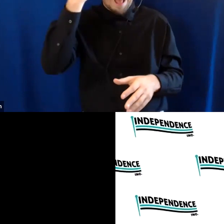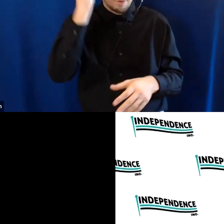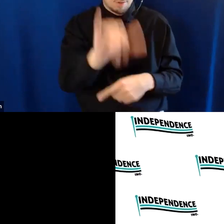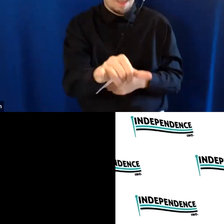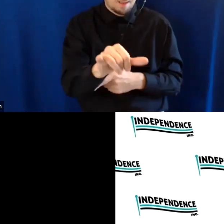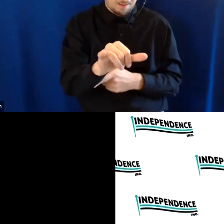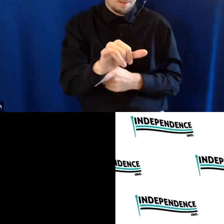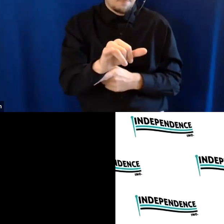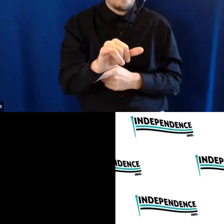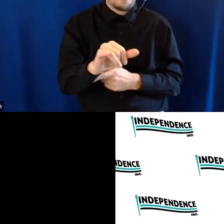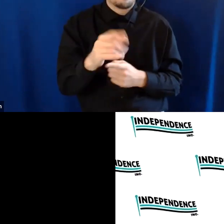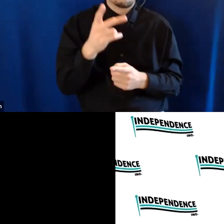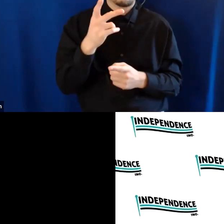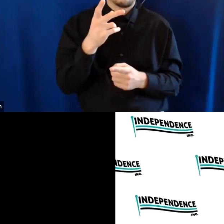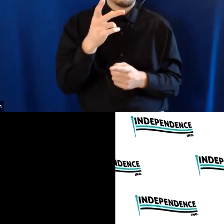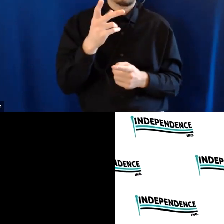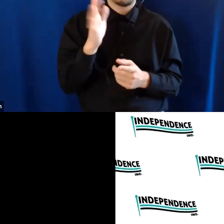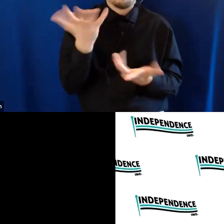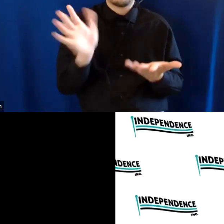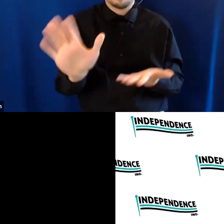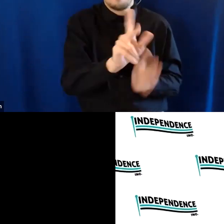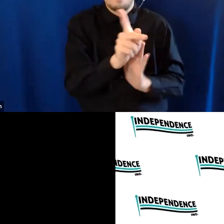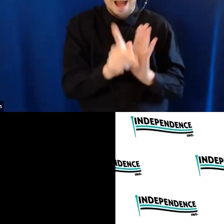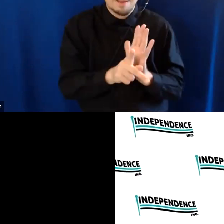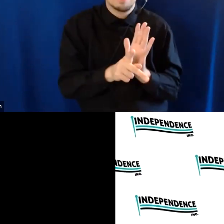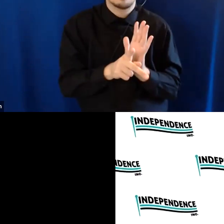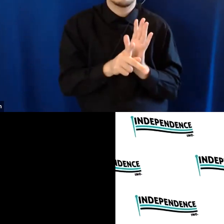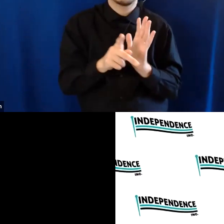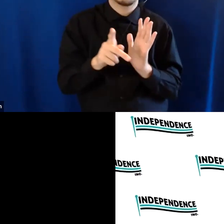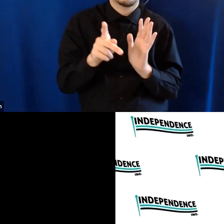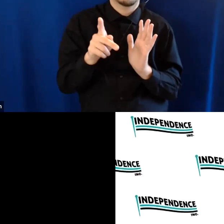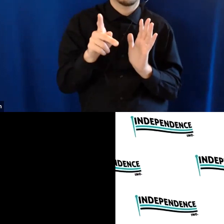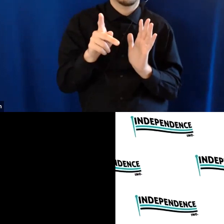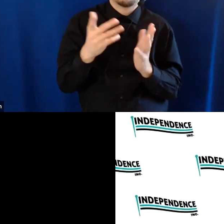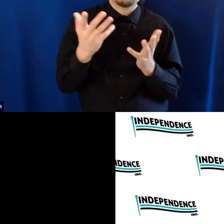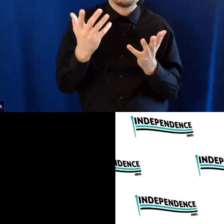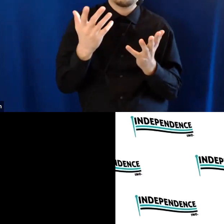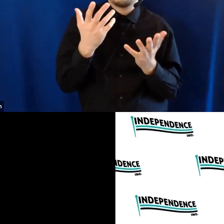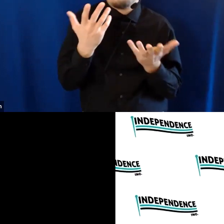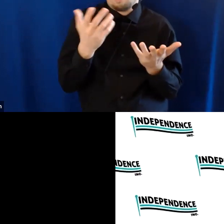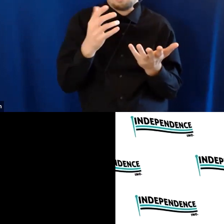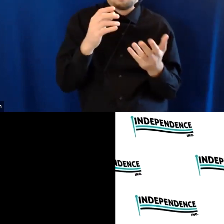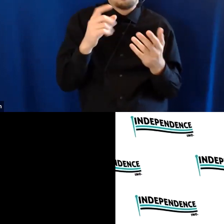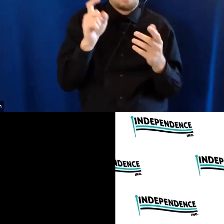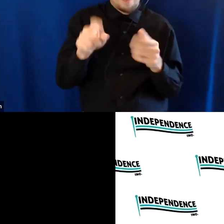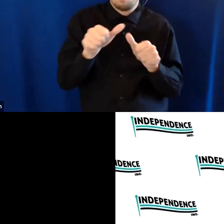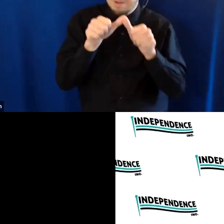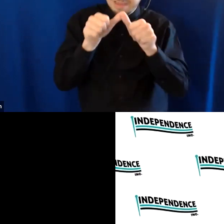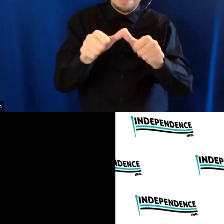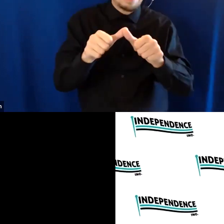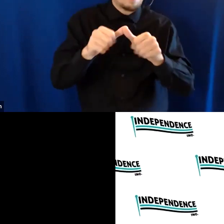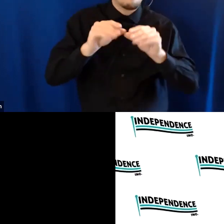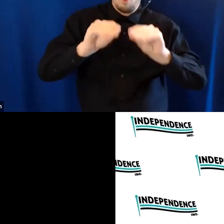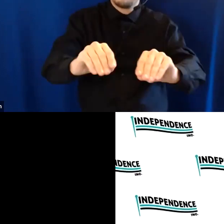that centers may have had and the policies that may have been that came up. But it's just a matter of moving forward,